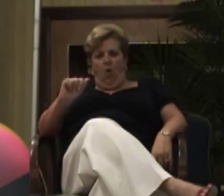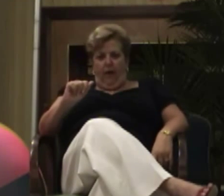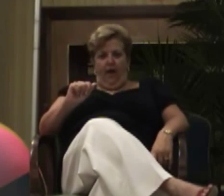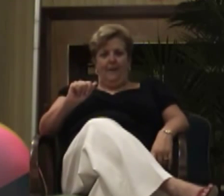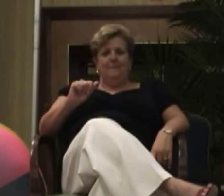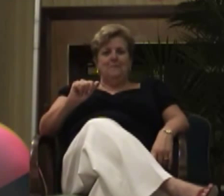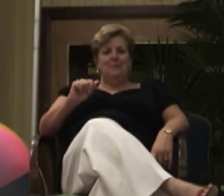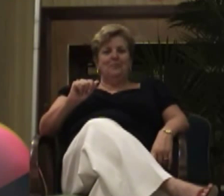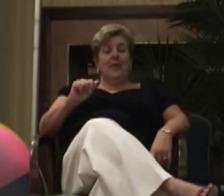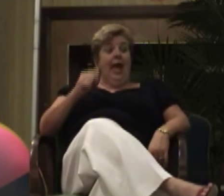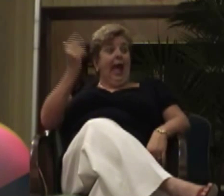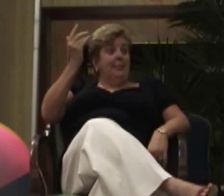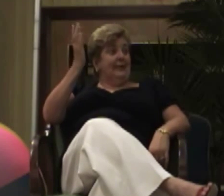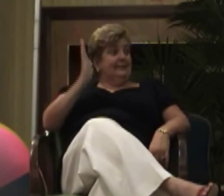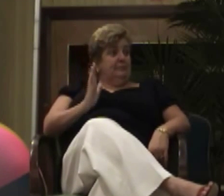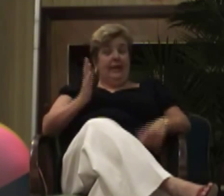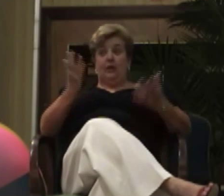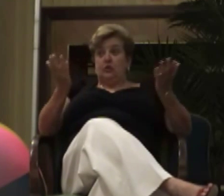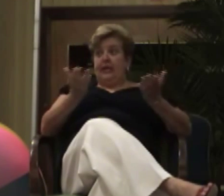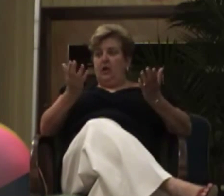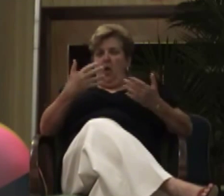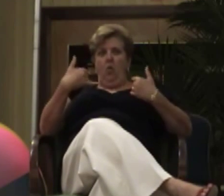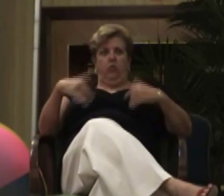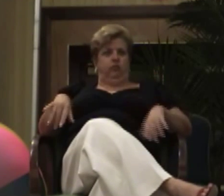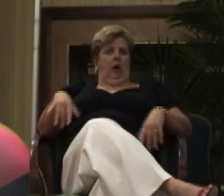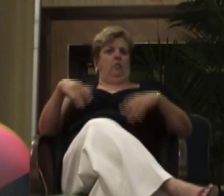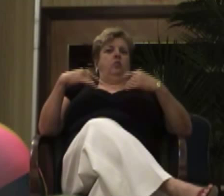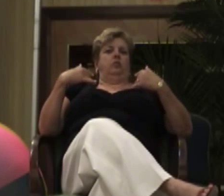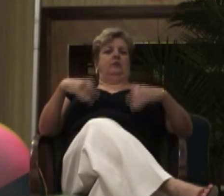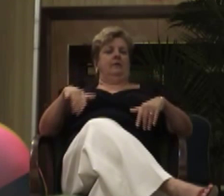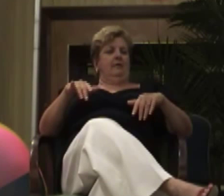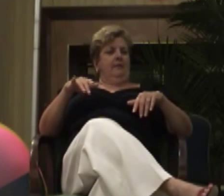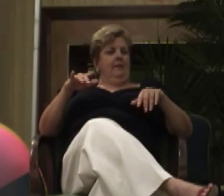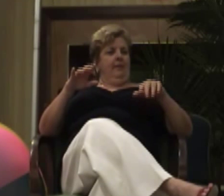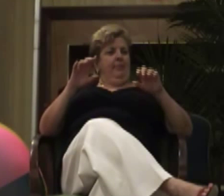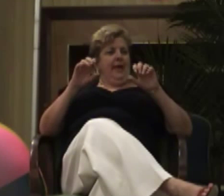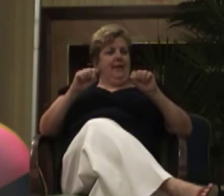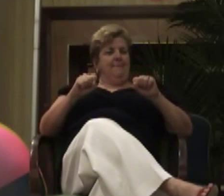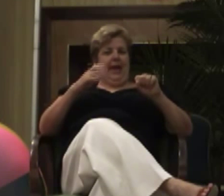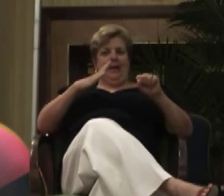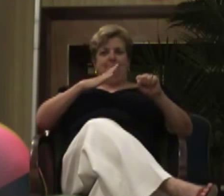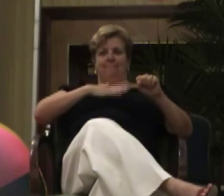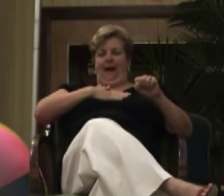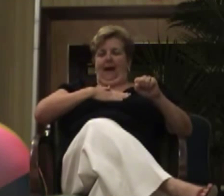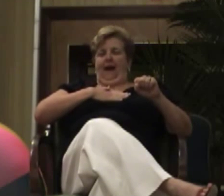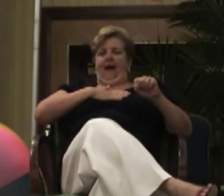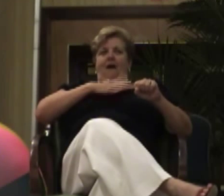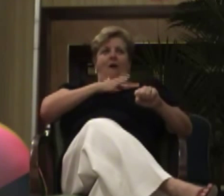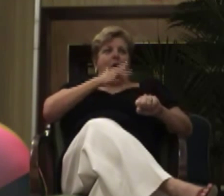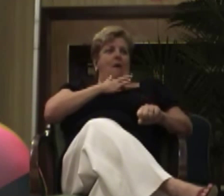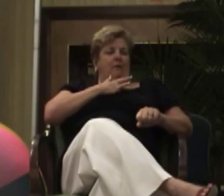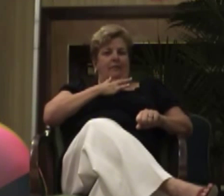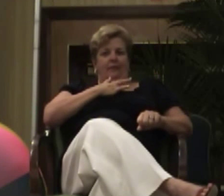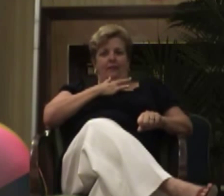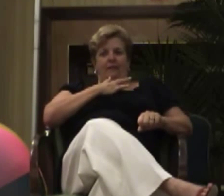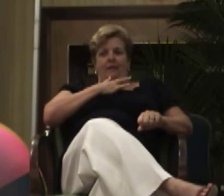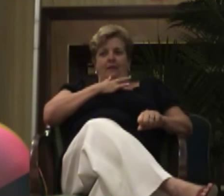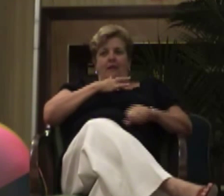And the speakers here, good gosh, I mean, they make this Al-Anon's heart just go. I mean, there are robbers and